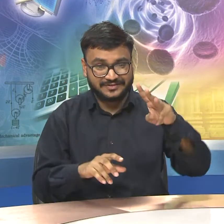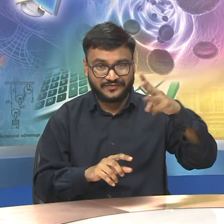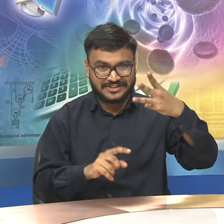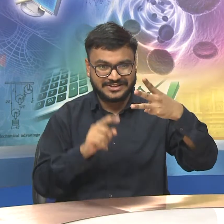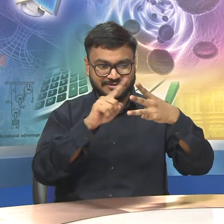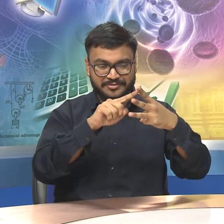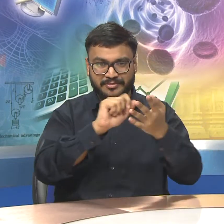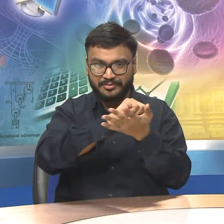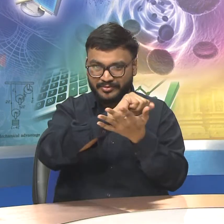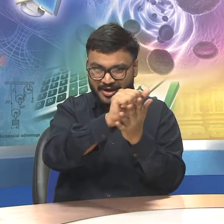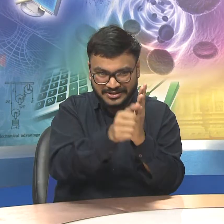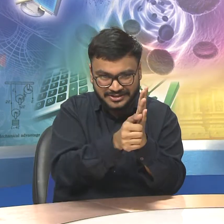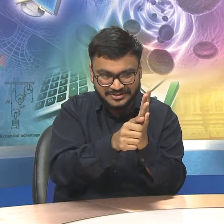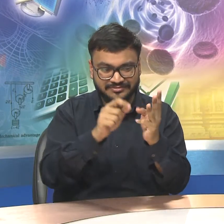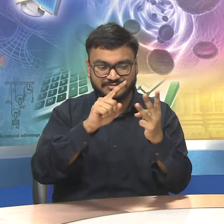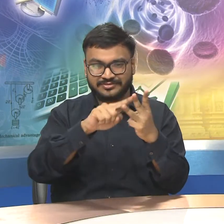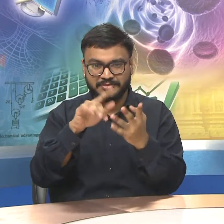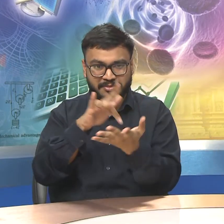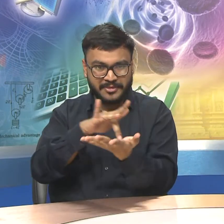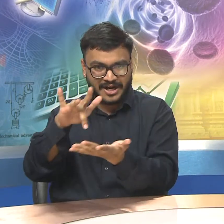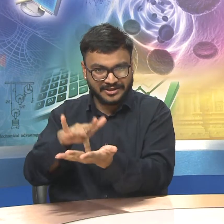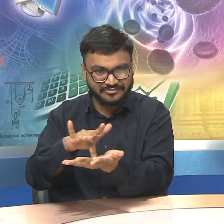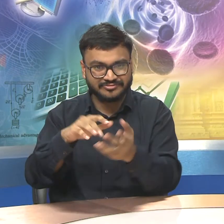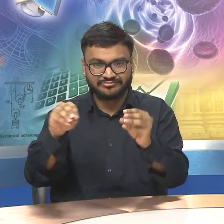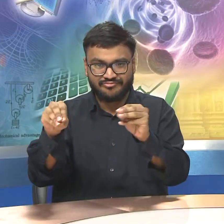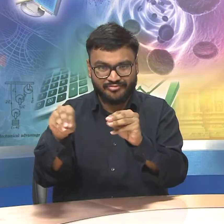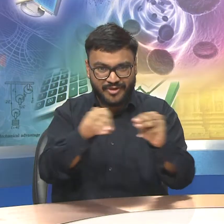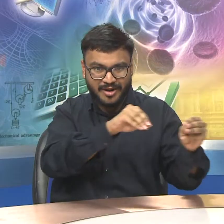These three parts are the manual components of sign.